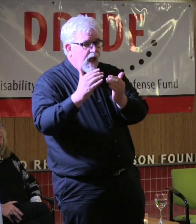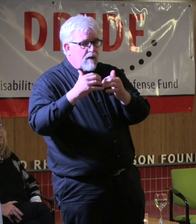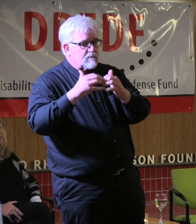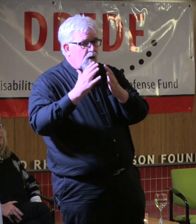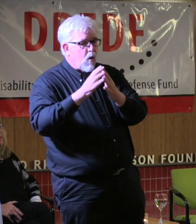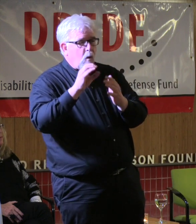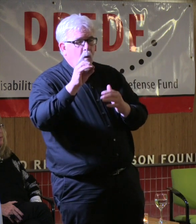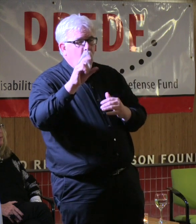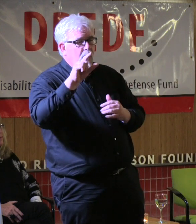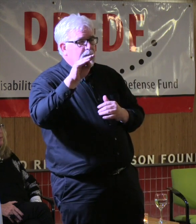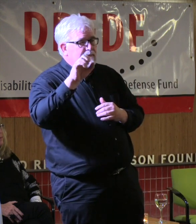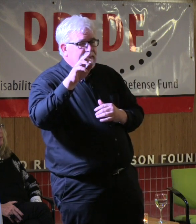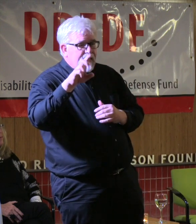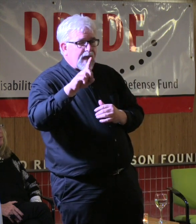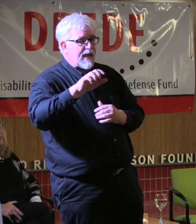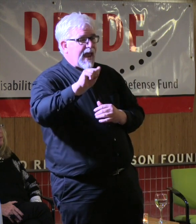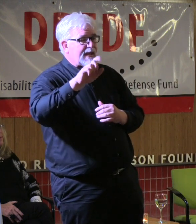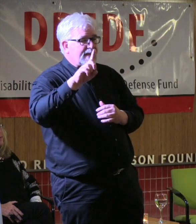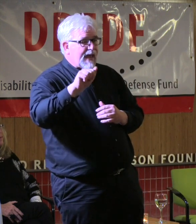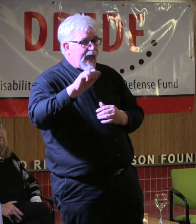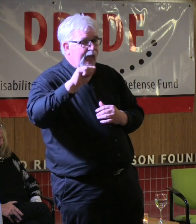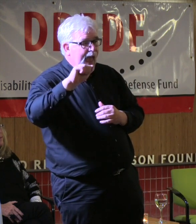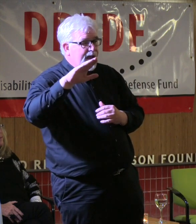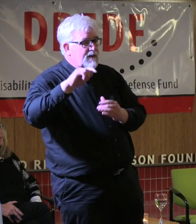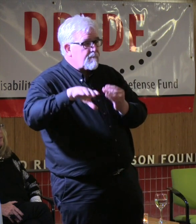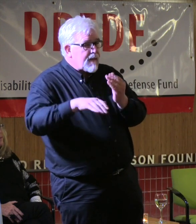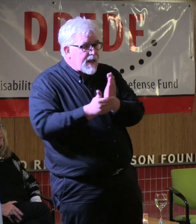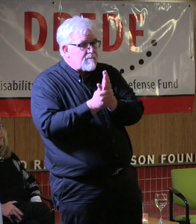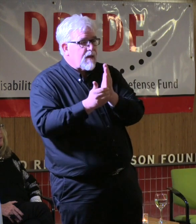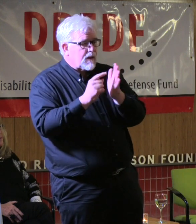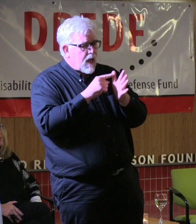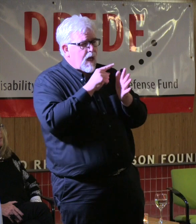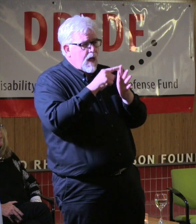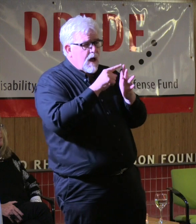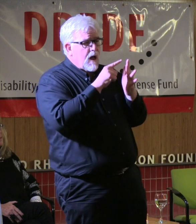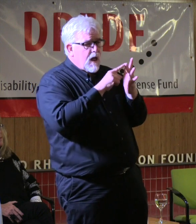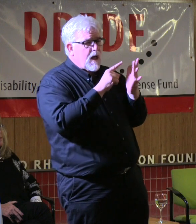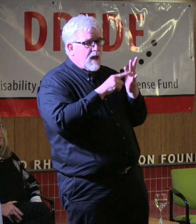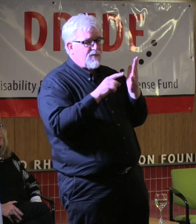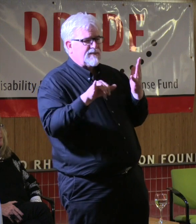of Olmstead, the ADA Act amendments,